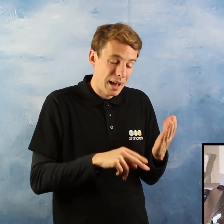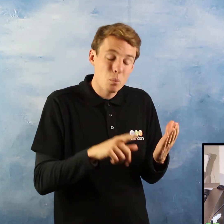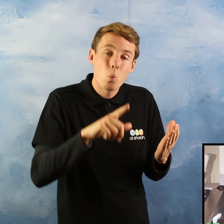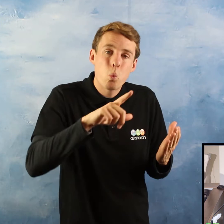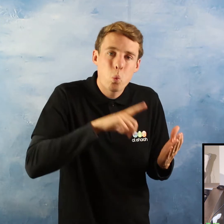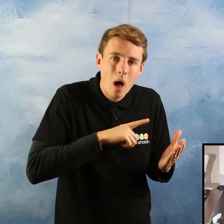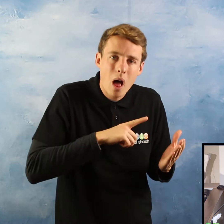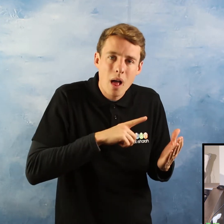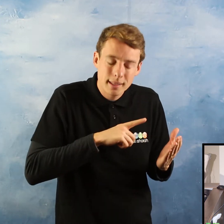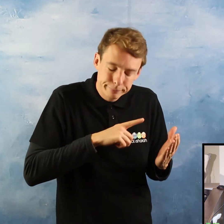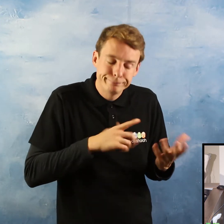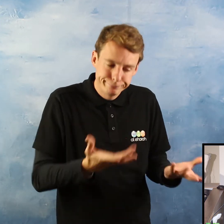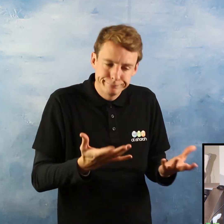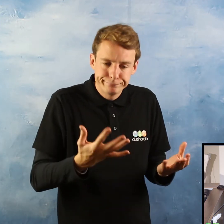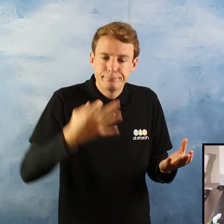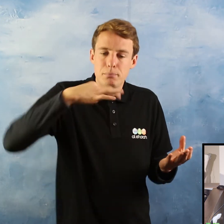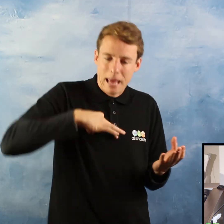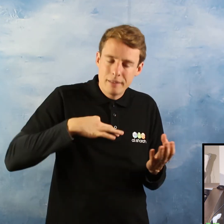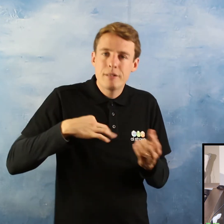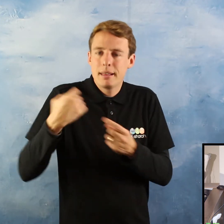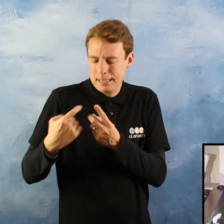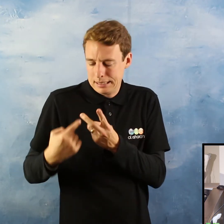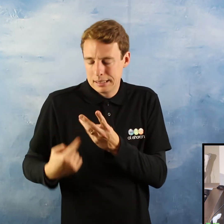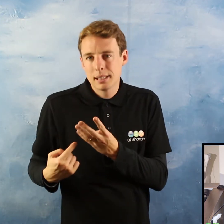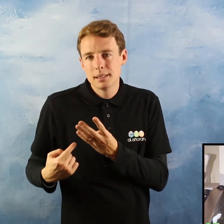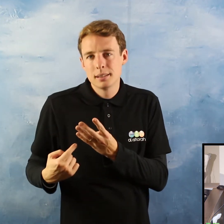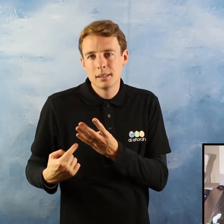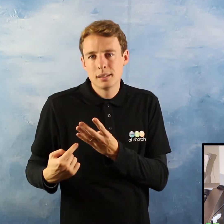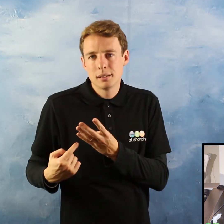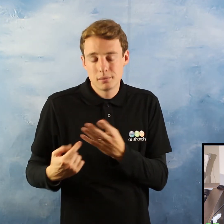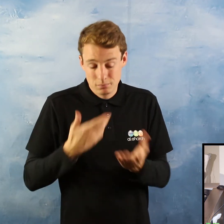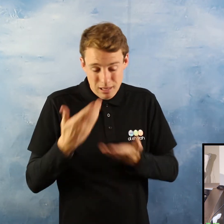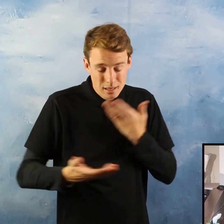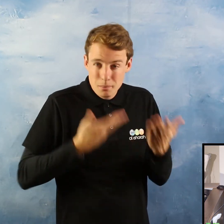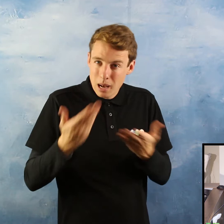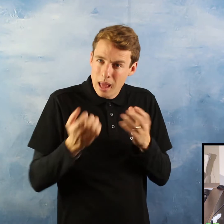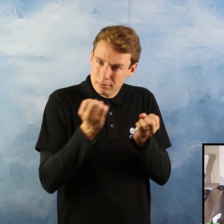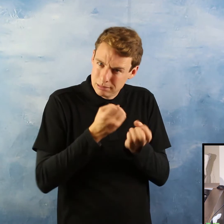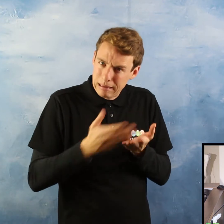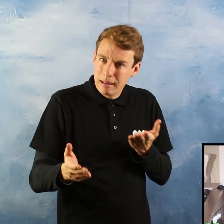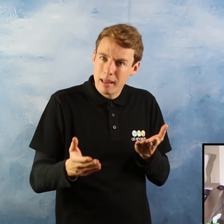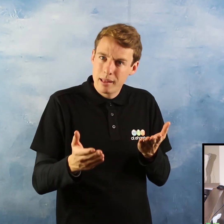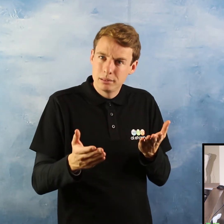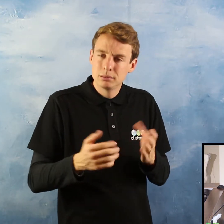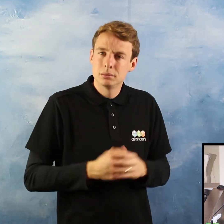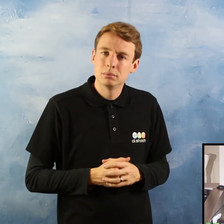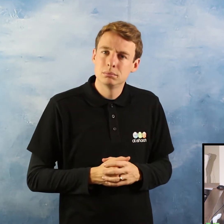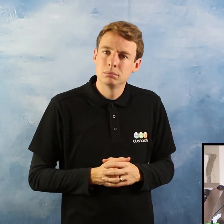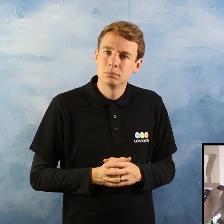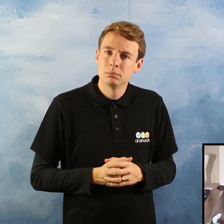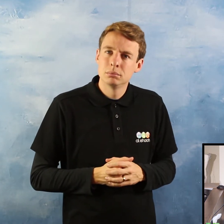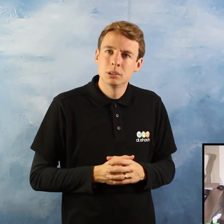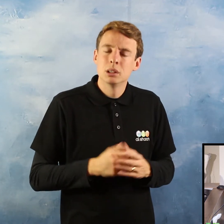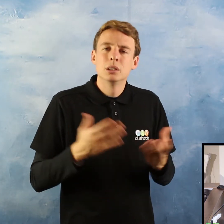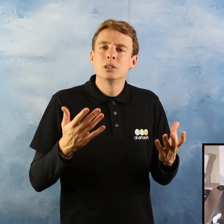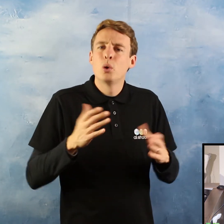what benefit you get abiding by these rules. What benefit you get? It is